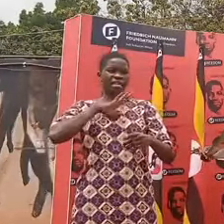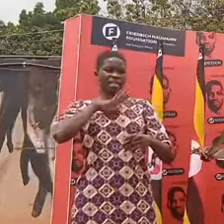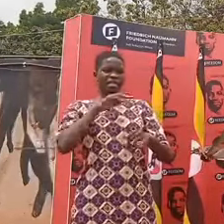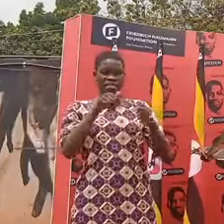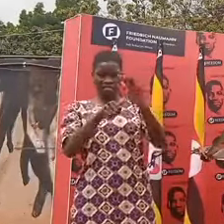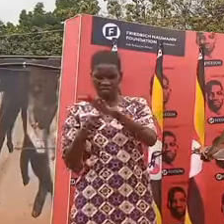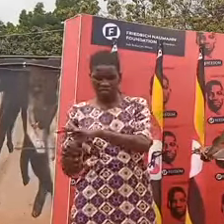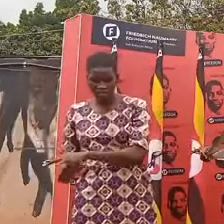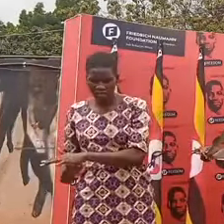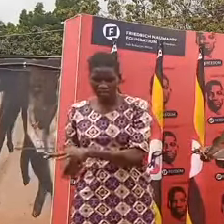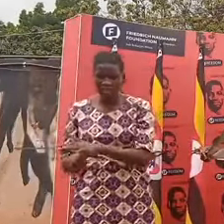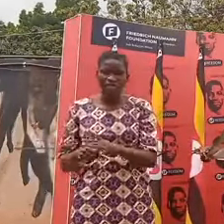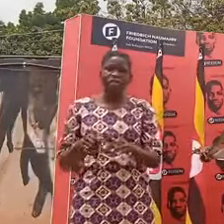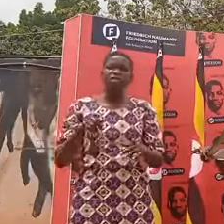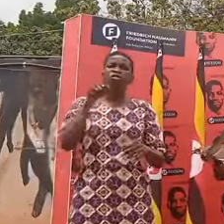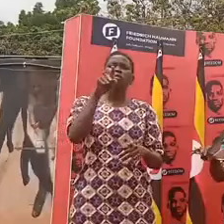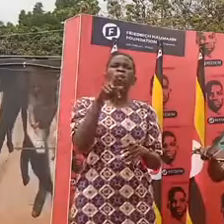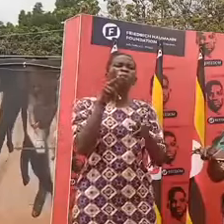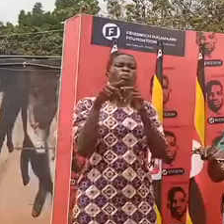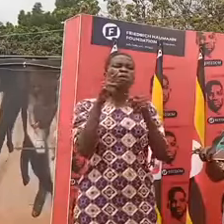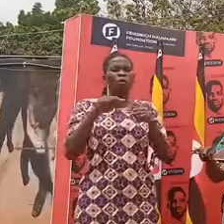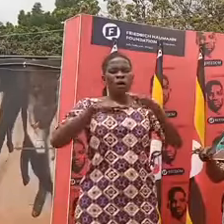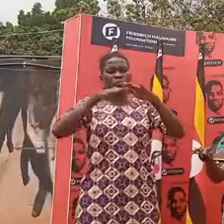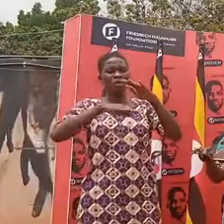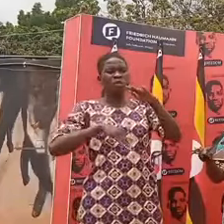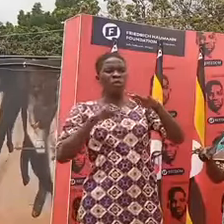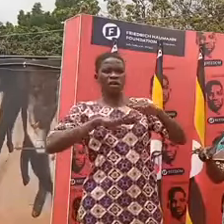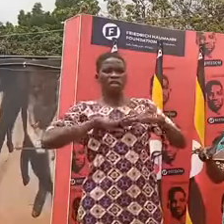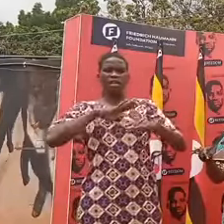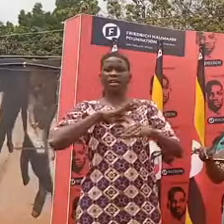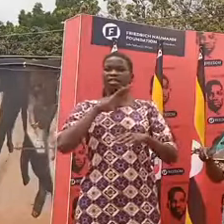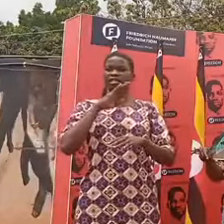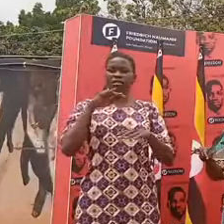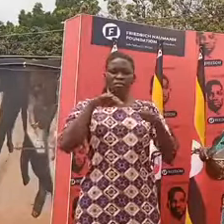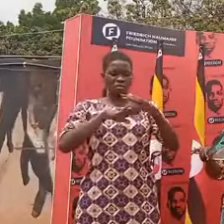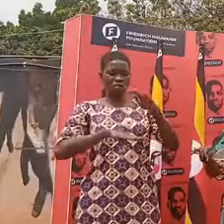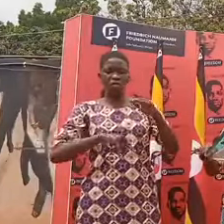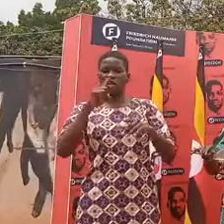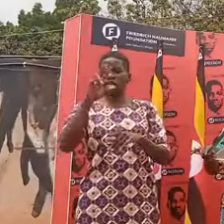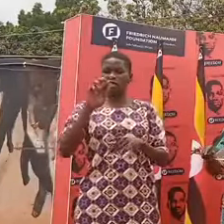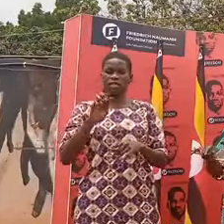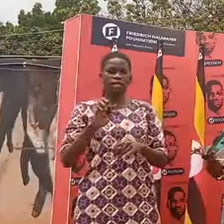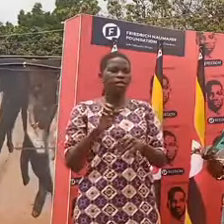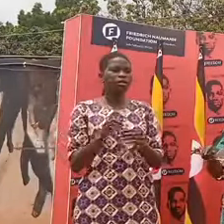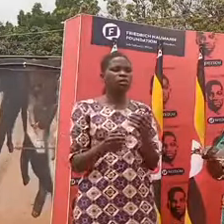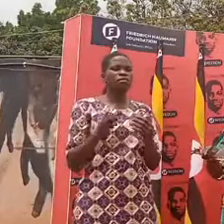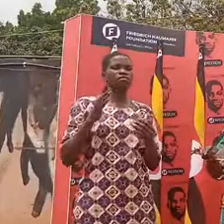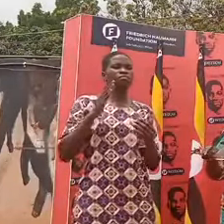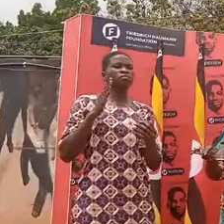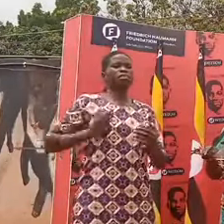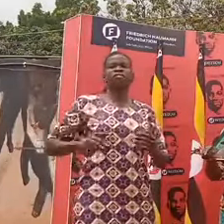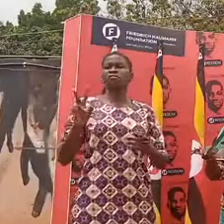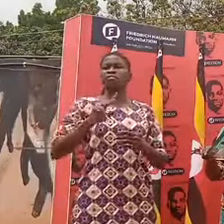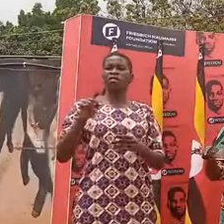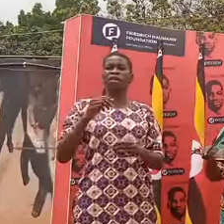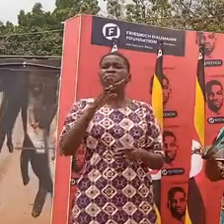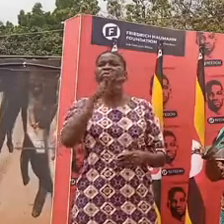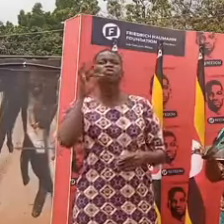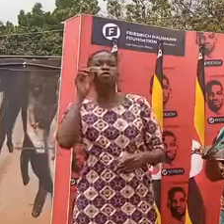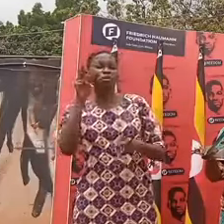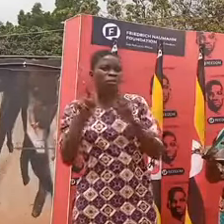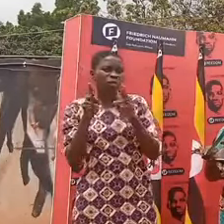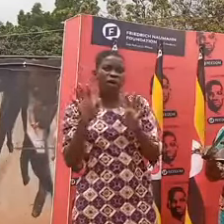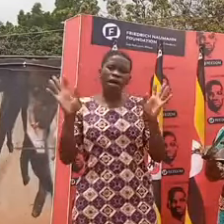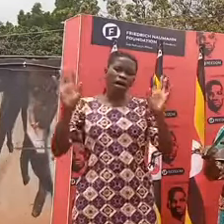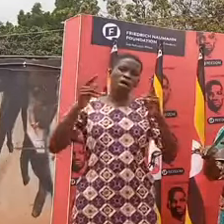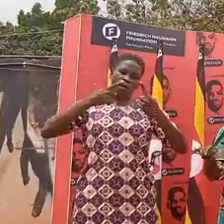Minors are treated like adults. We are very sick and tired of you